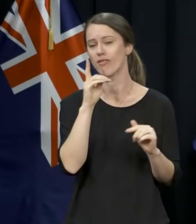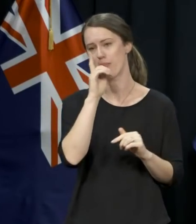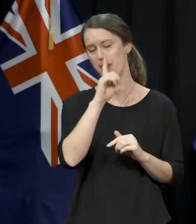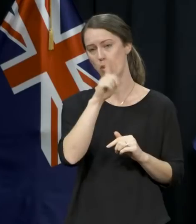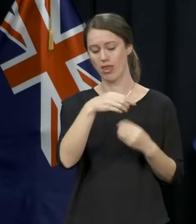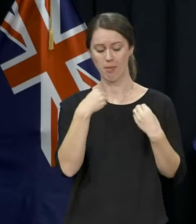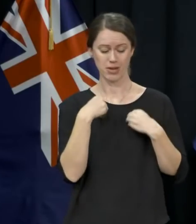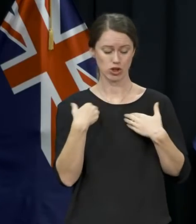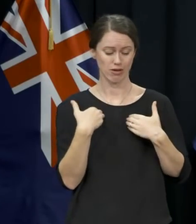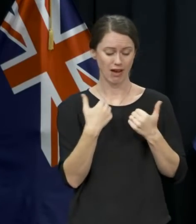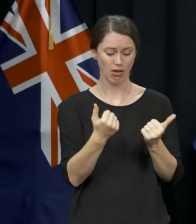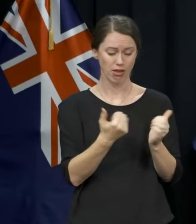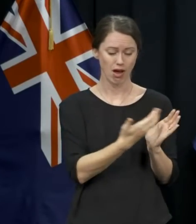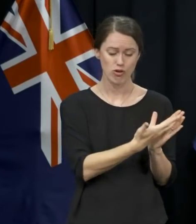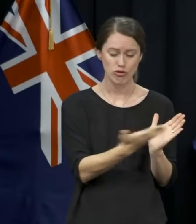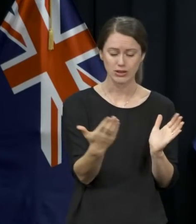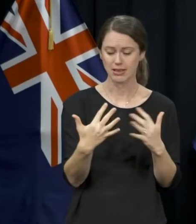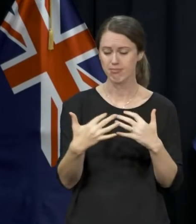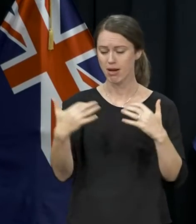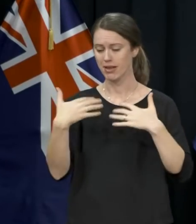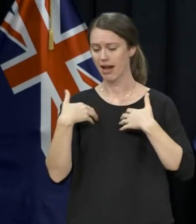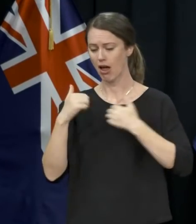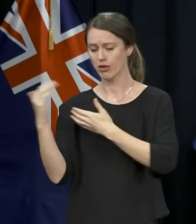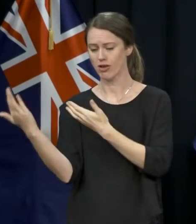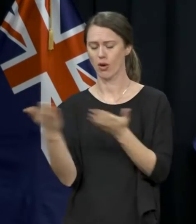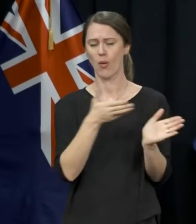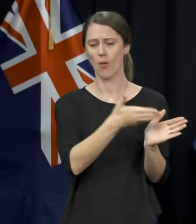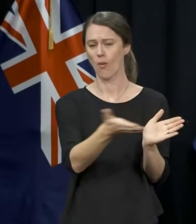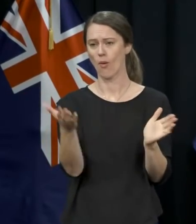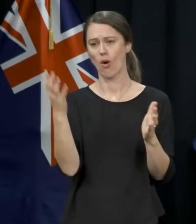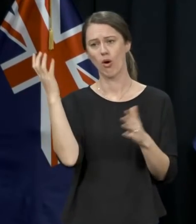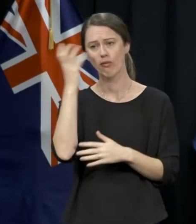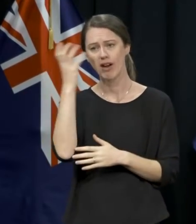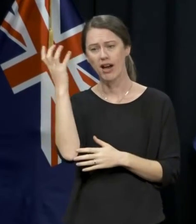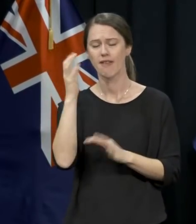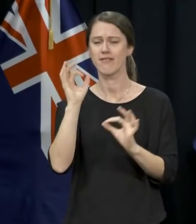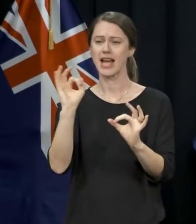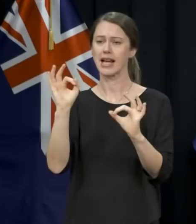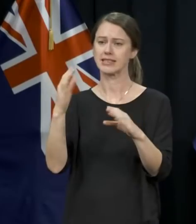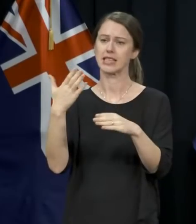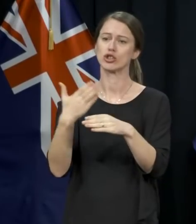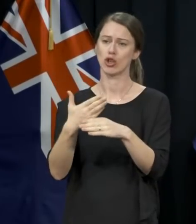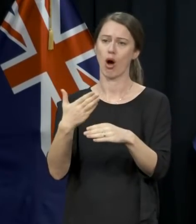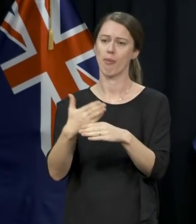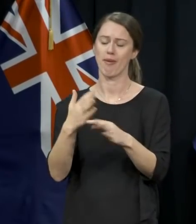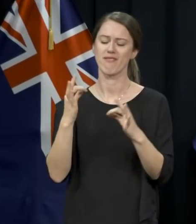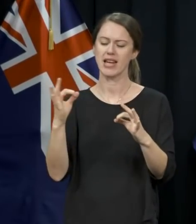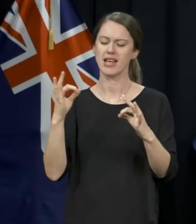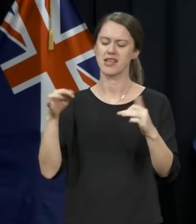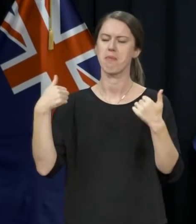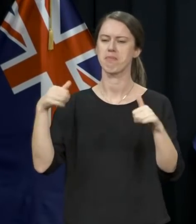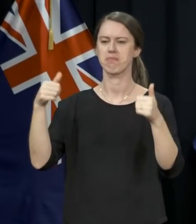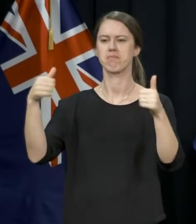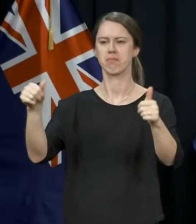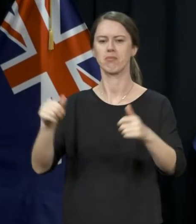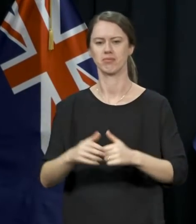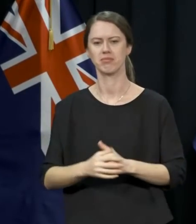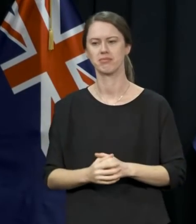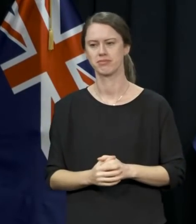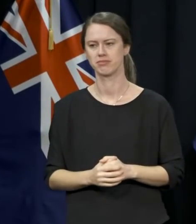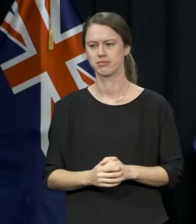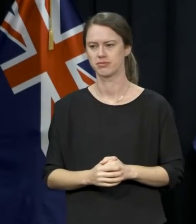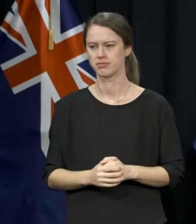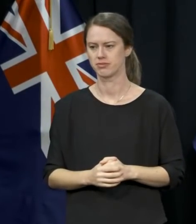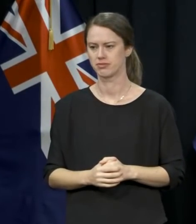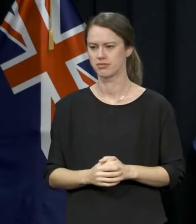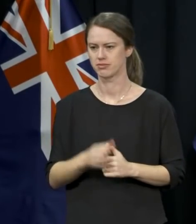in the Ministry of Health and across our wider public health service who've done an extraordinary job in the face of an unprecedented global pandemic. I understand why